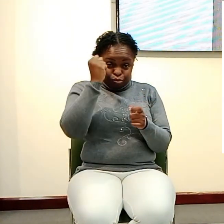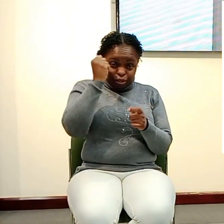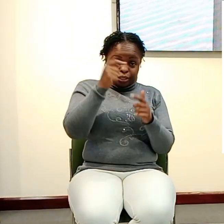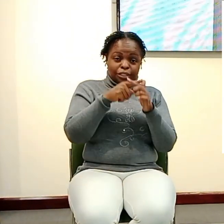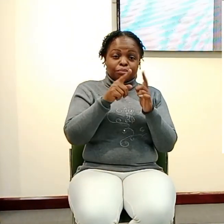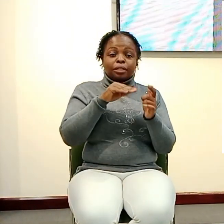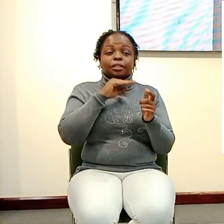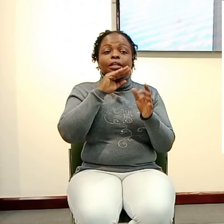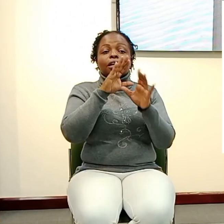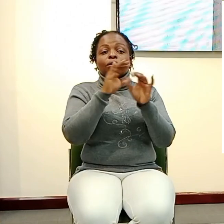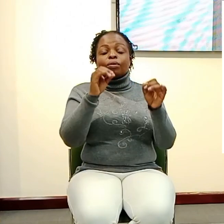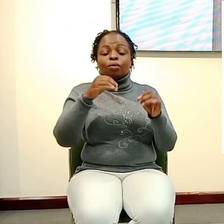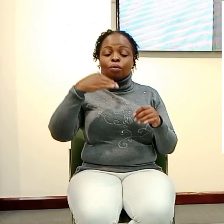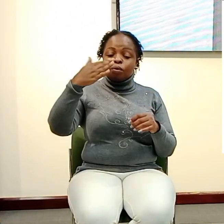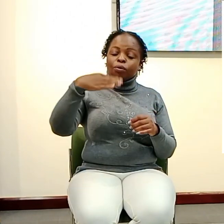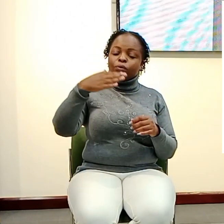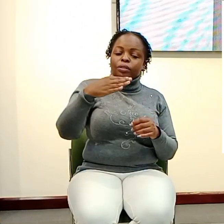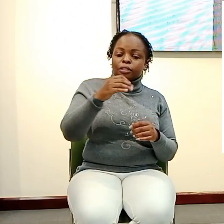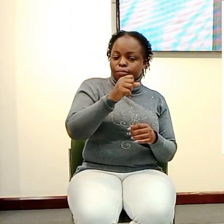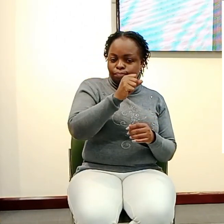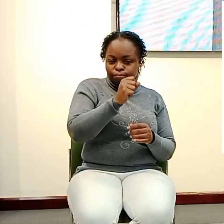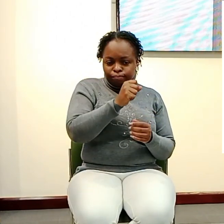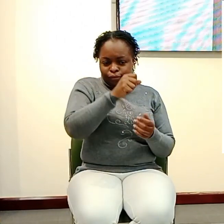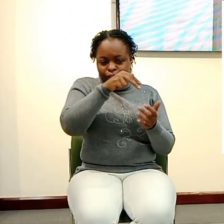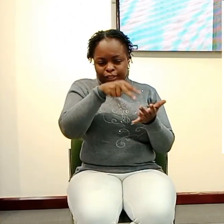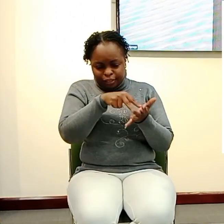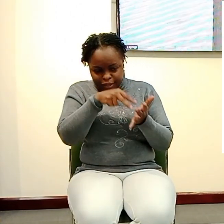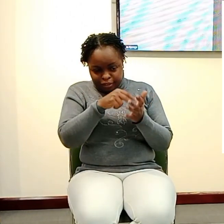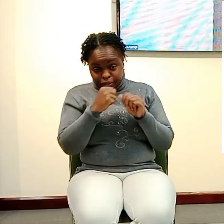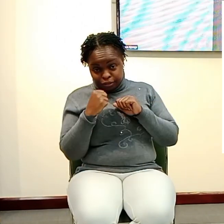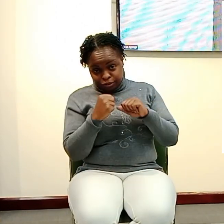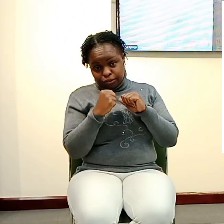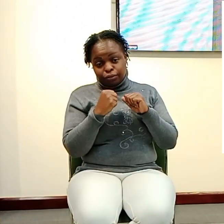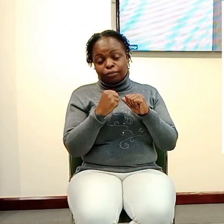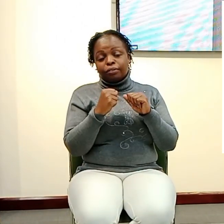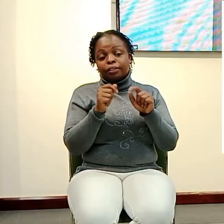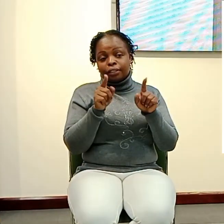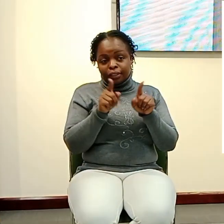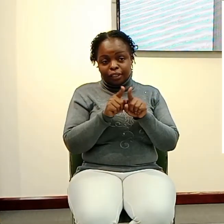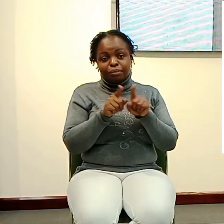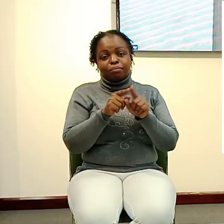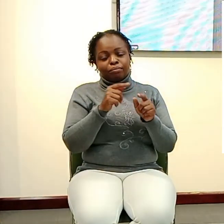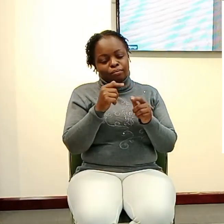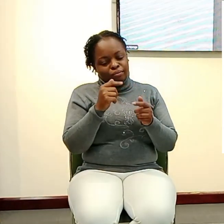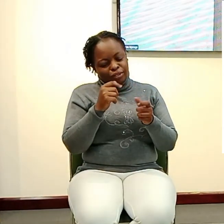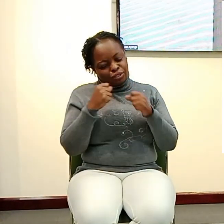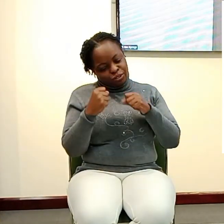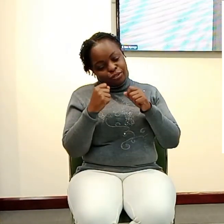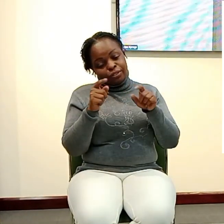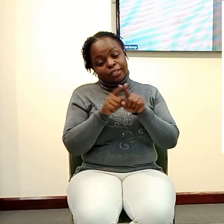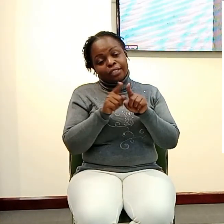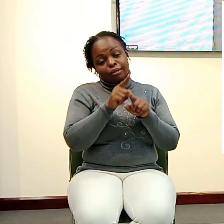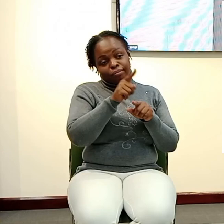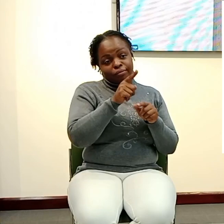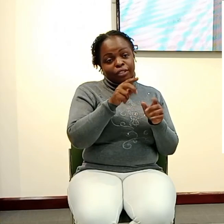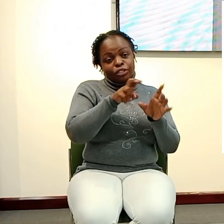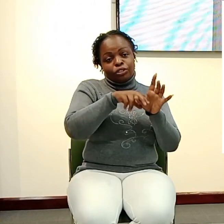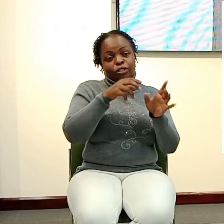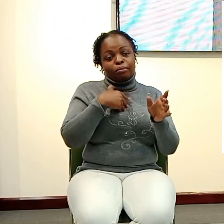dies. She always rises up and comes out stronger, like a true phoenix that she is. Join me in